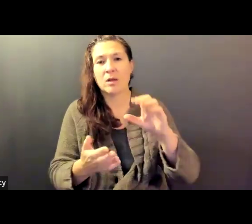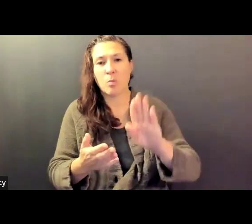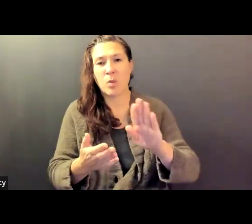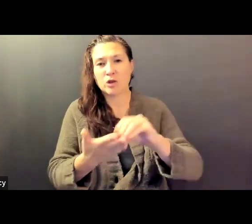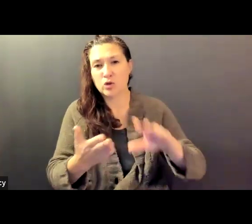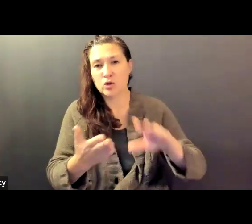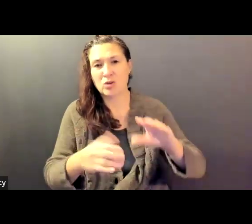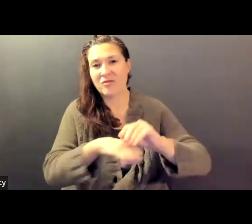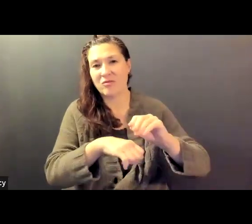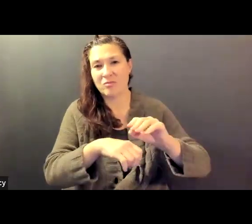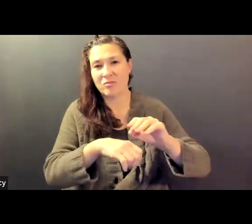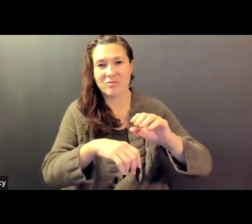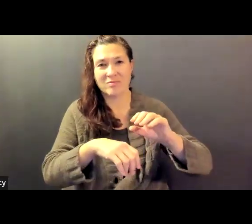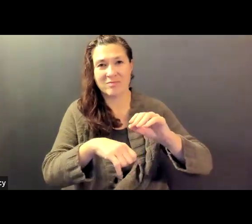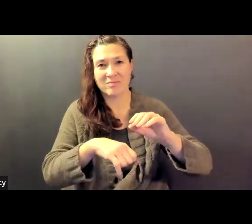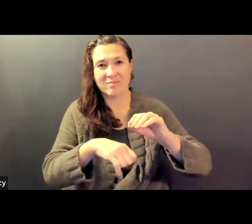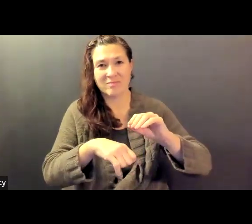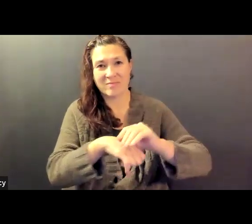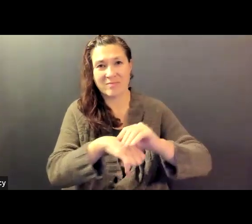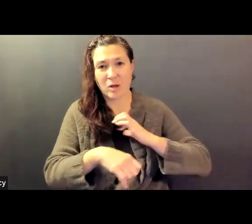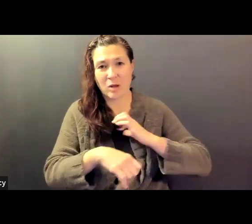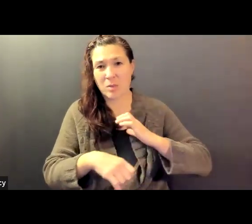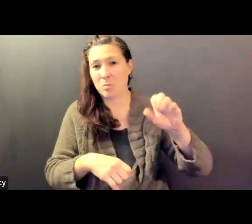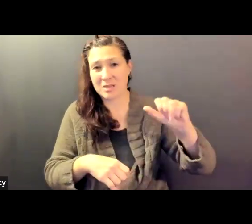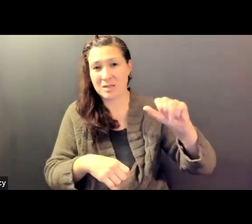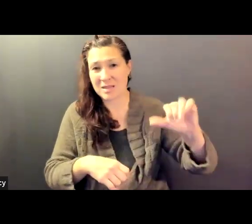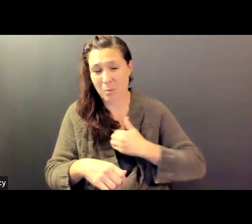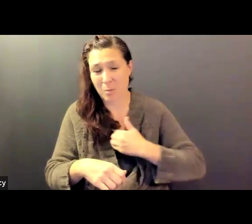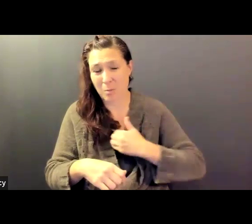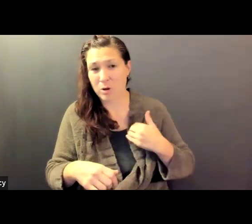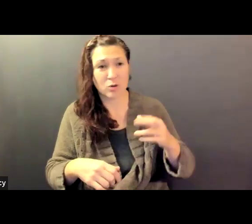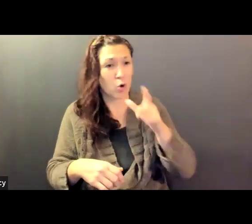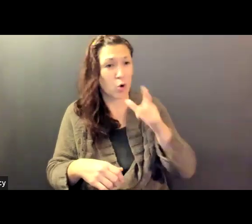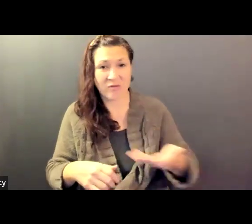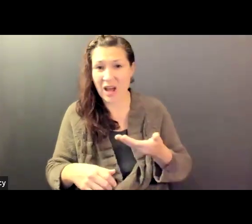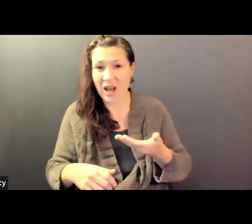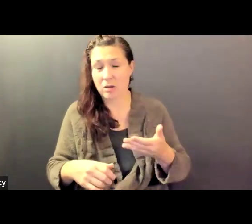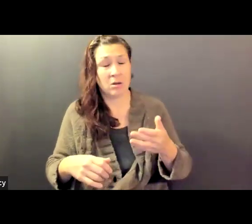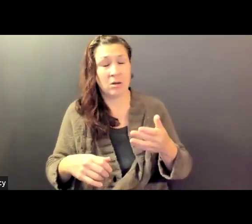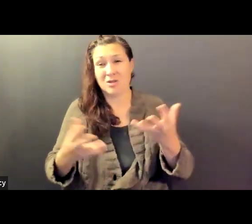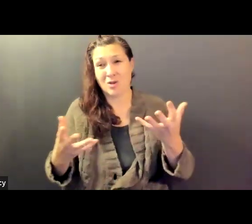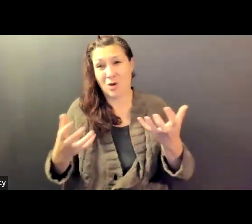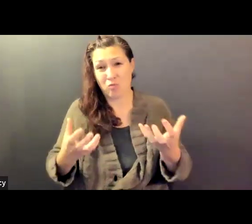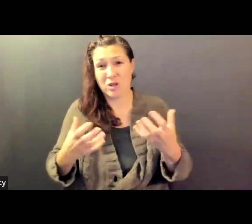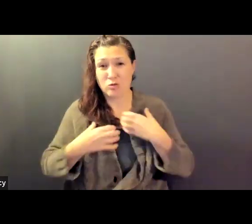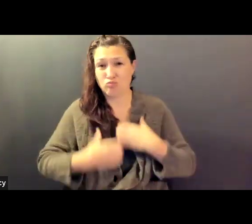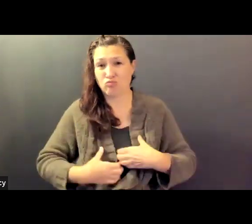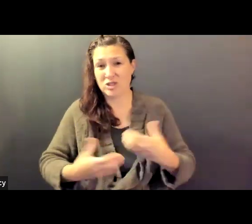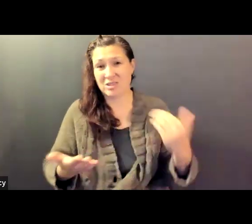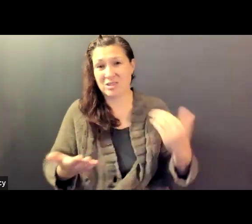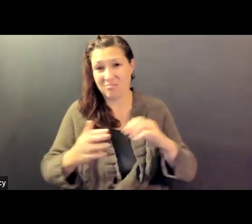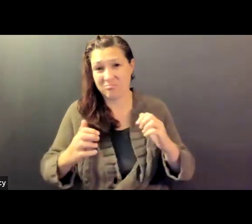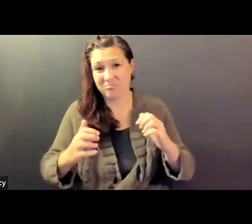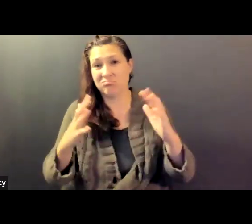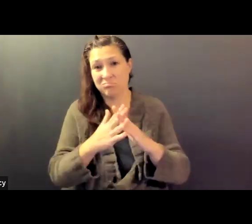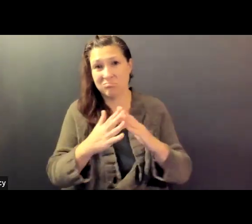and get feedback from BSAC members and anyone else they invited. So I would love to sort of restart that process, and we can have conversations